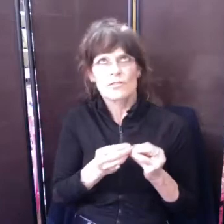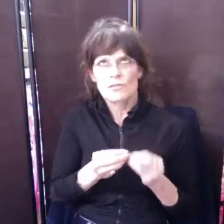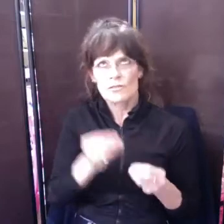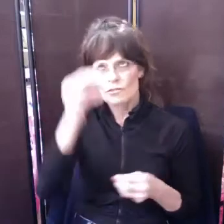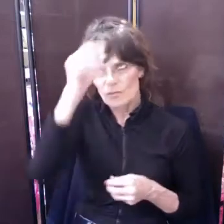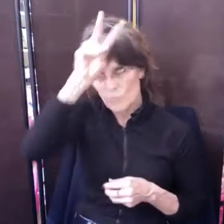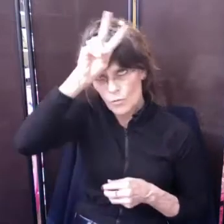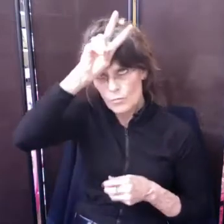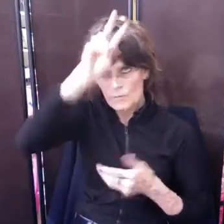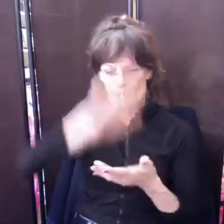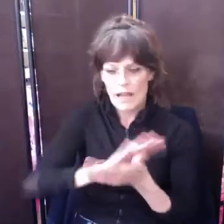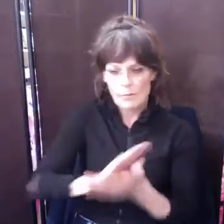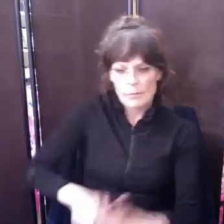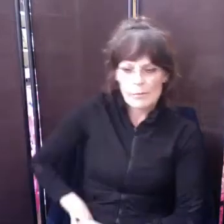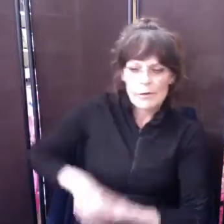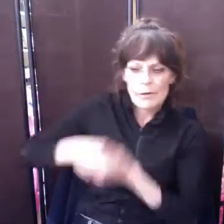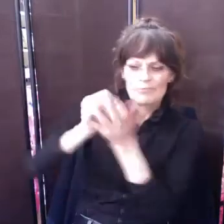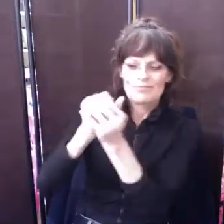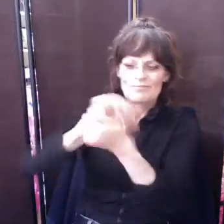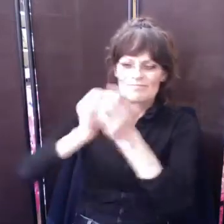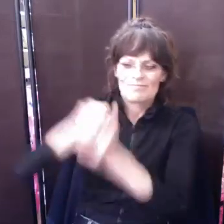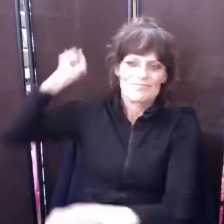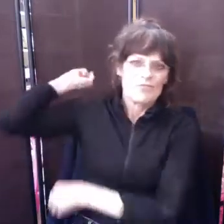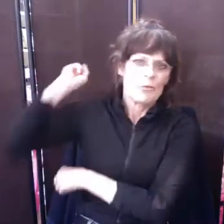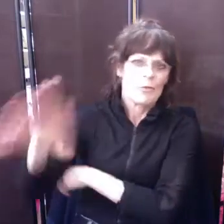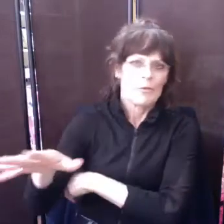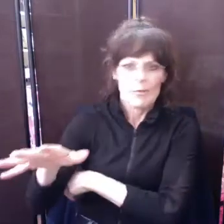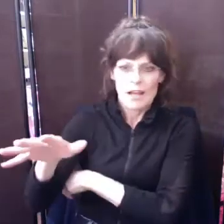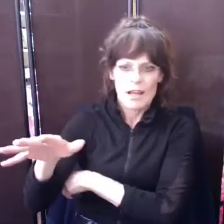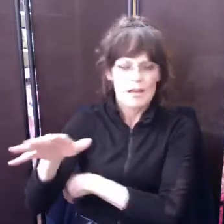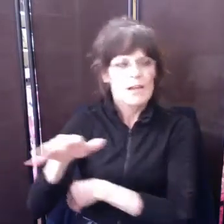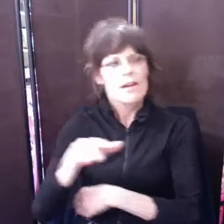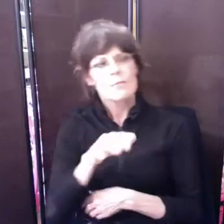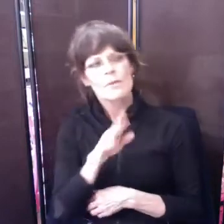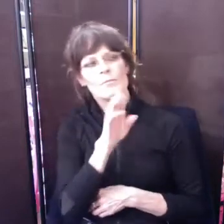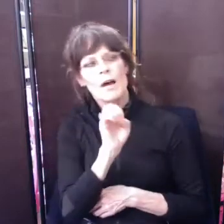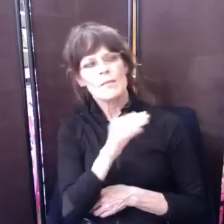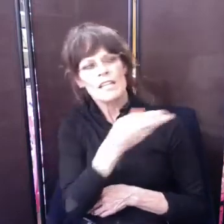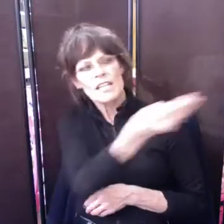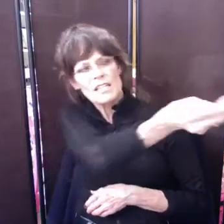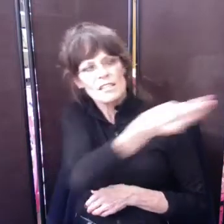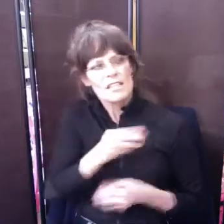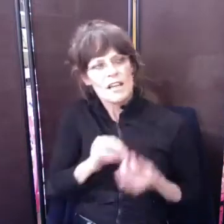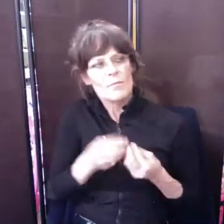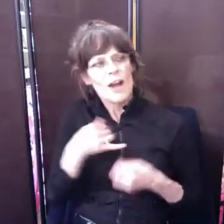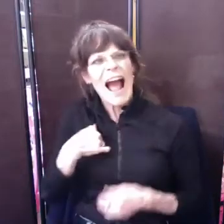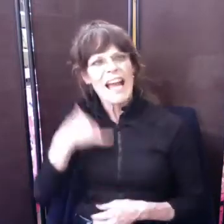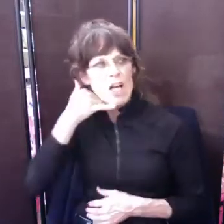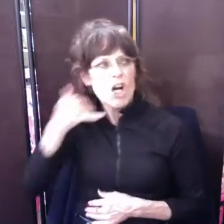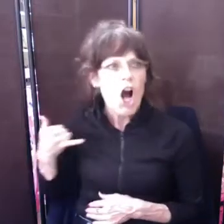my pockets and thrown them away at the end of the night. But I took Bobby's phone number, and the miracle was I called him. But the